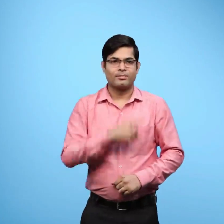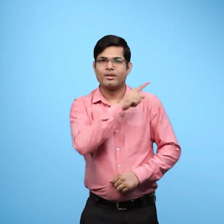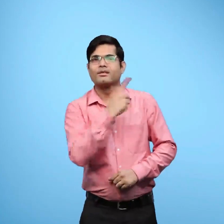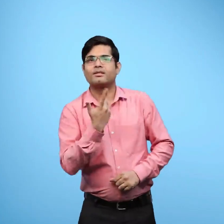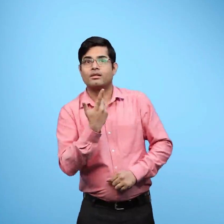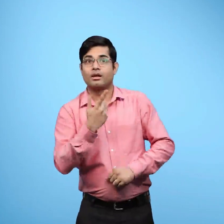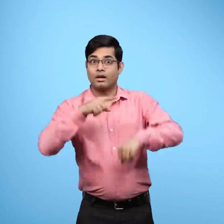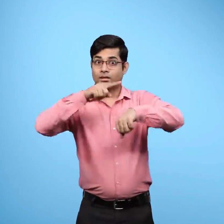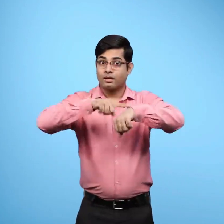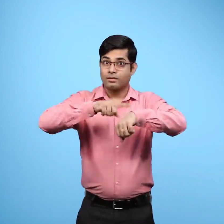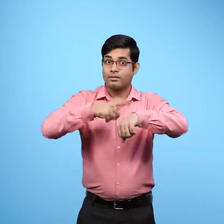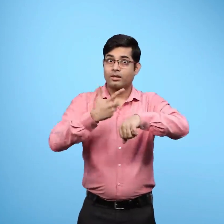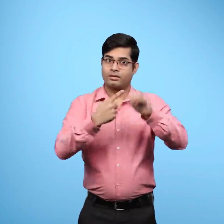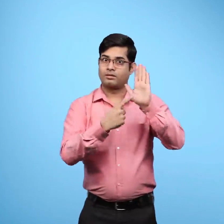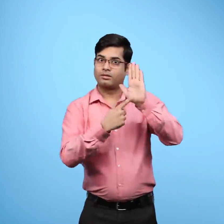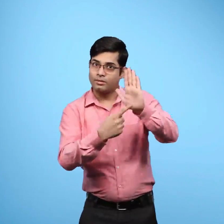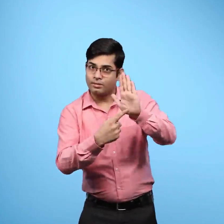and also the day of the week.